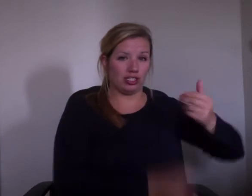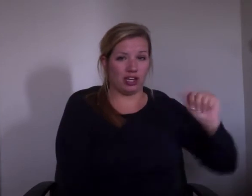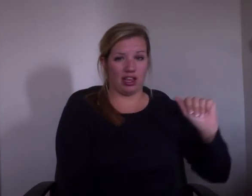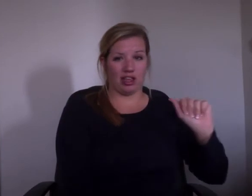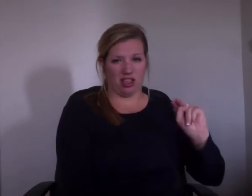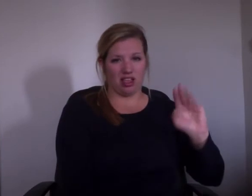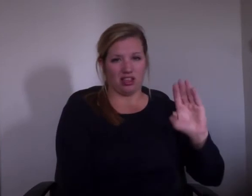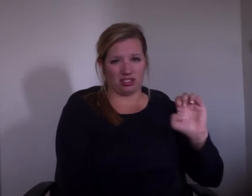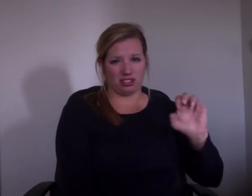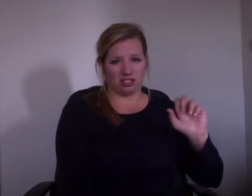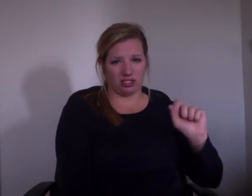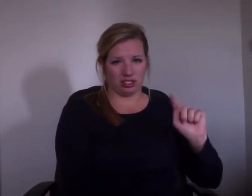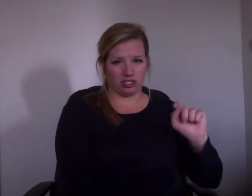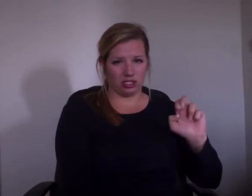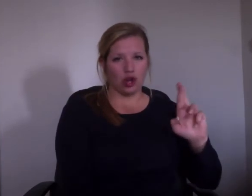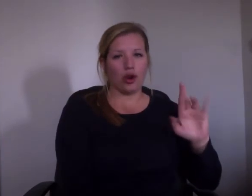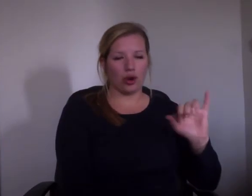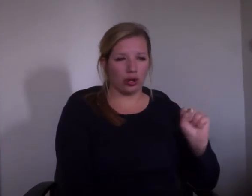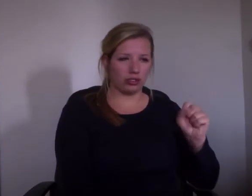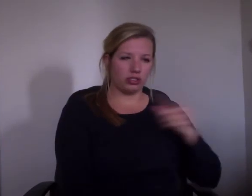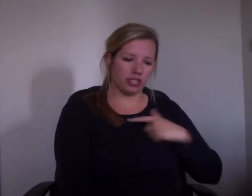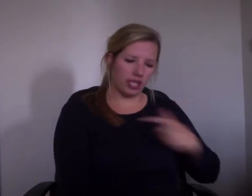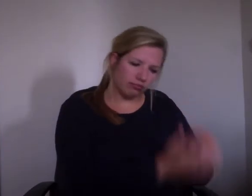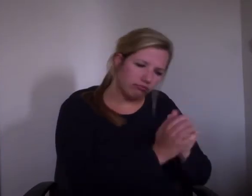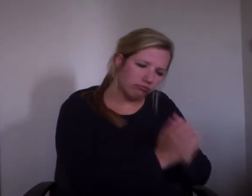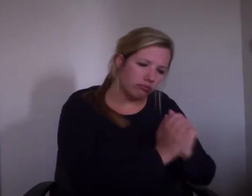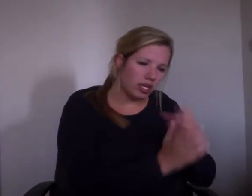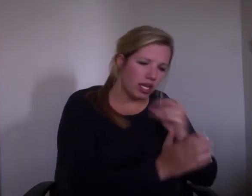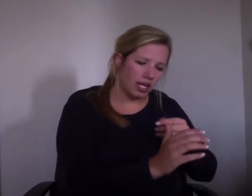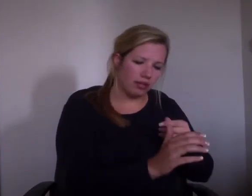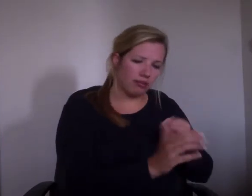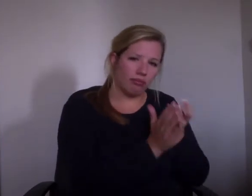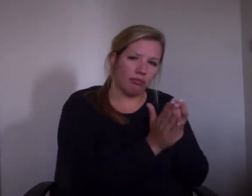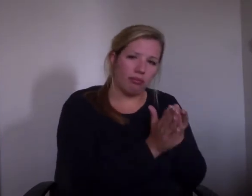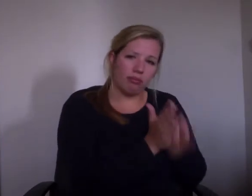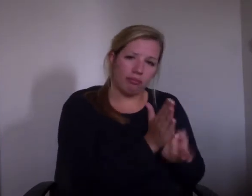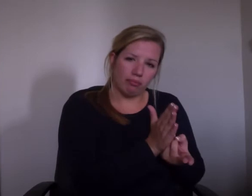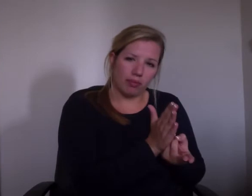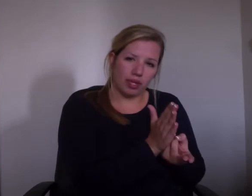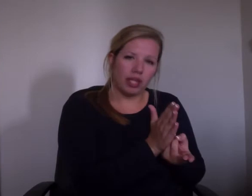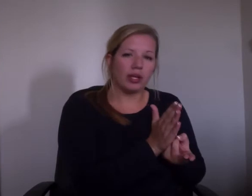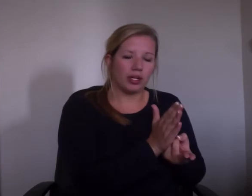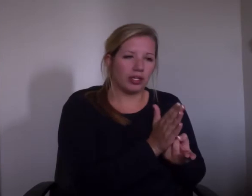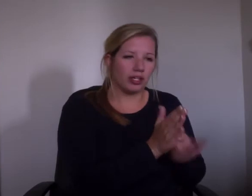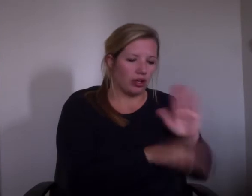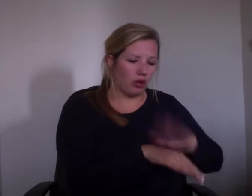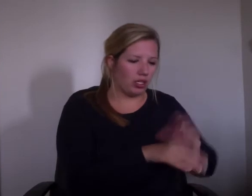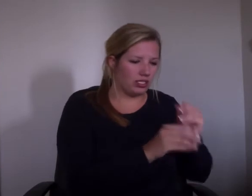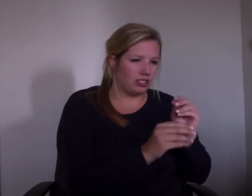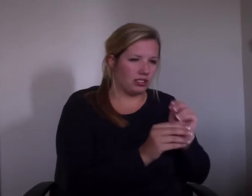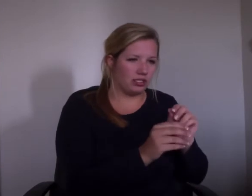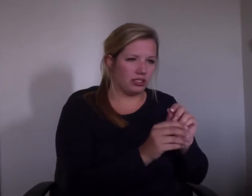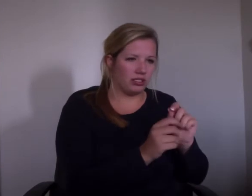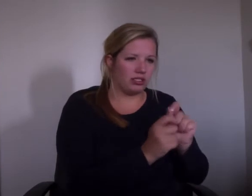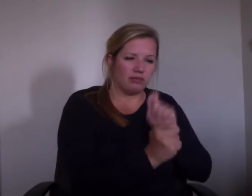property, on their land. And so their land becomes sacred at that point. And so you can't relocate people